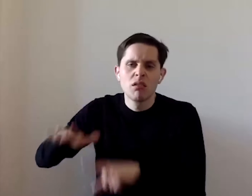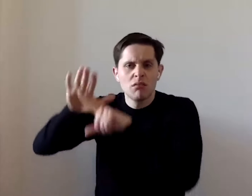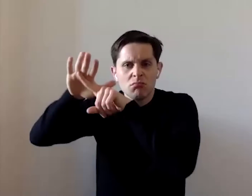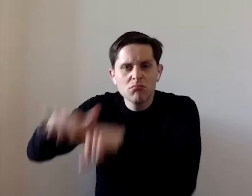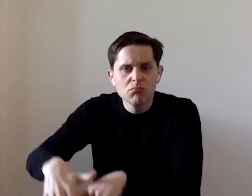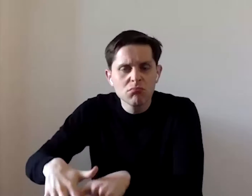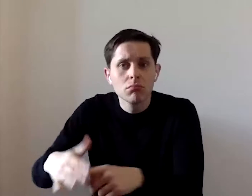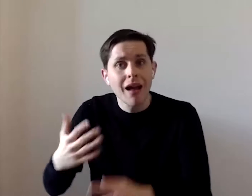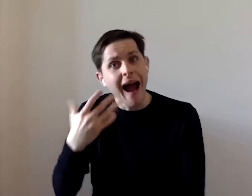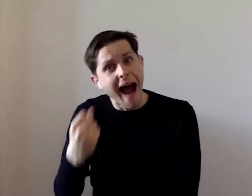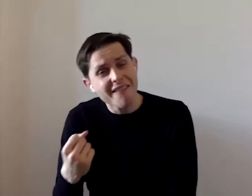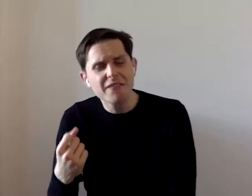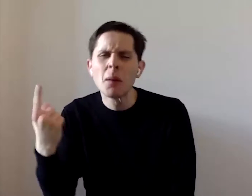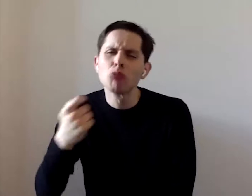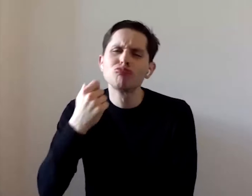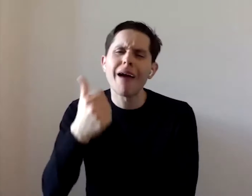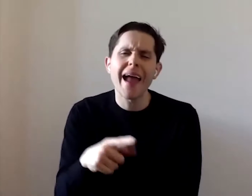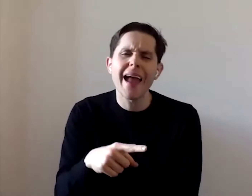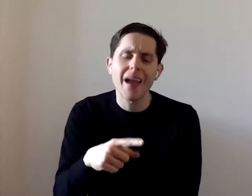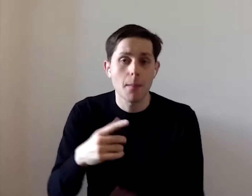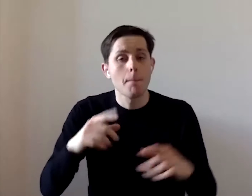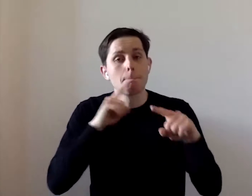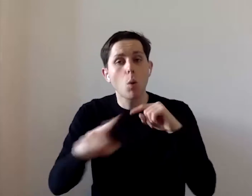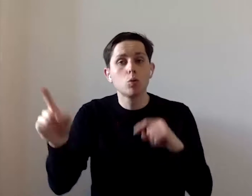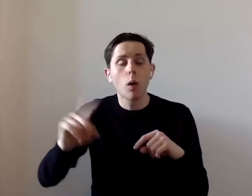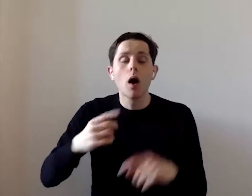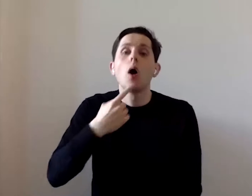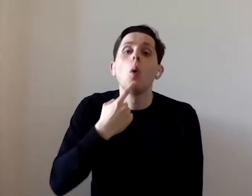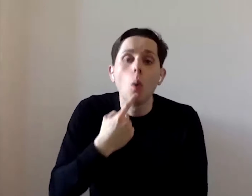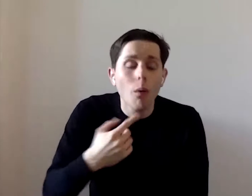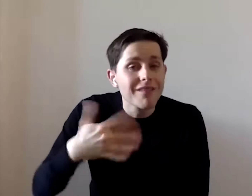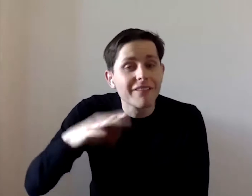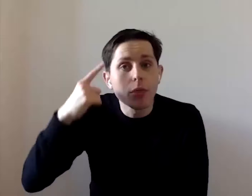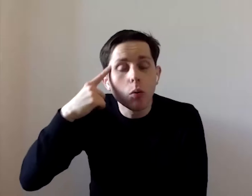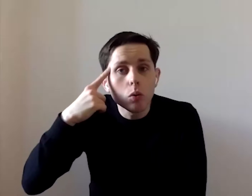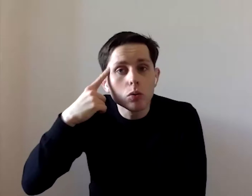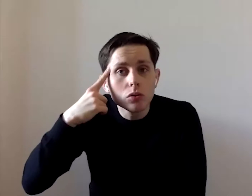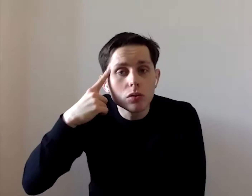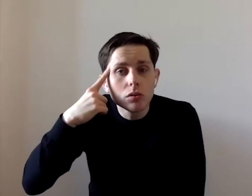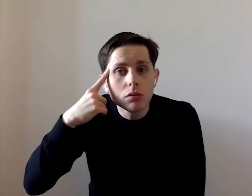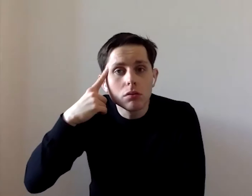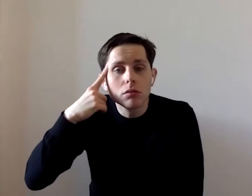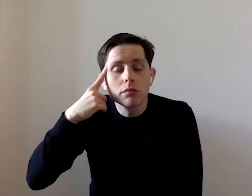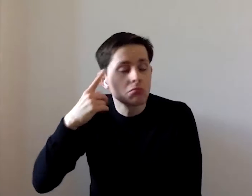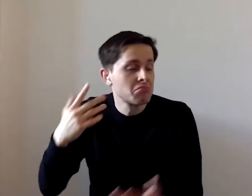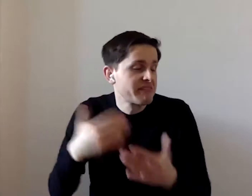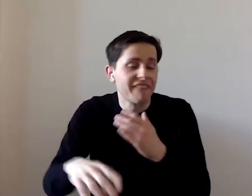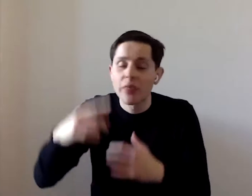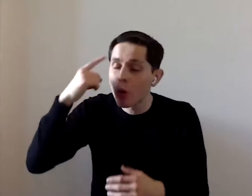It's often not that people are actively discriminating against, which obviously does happen. But more often than not, it's that